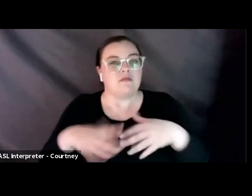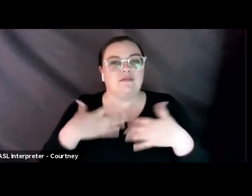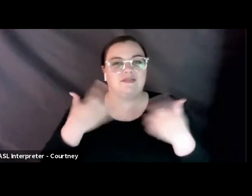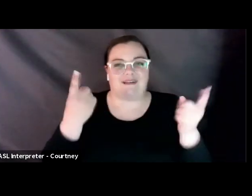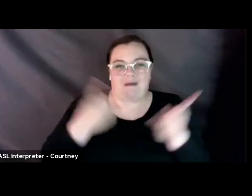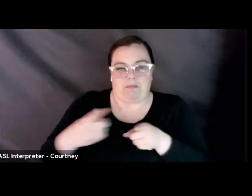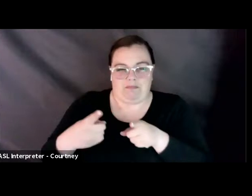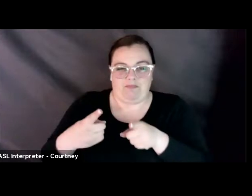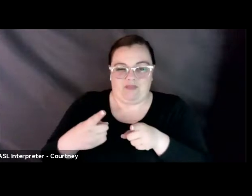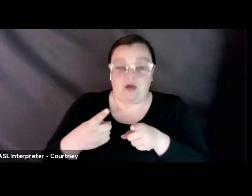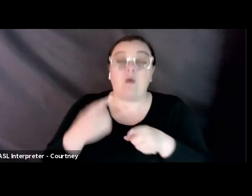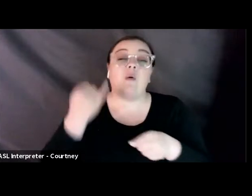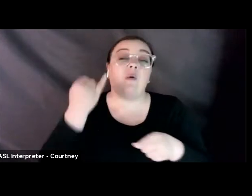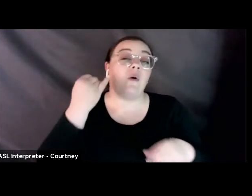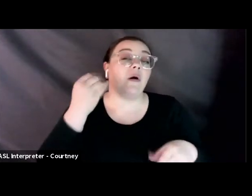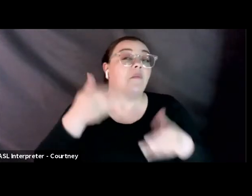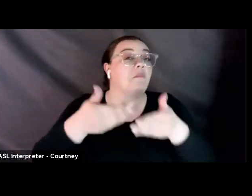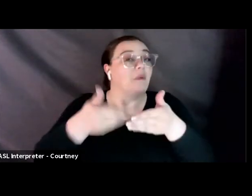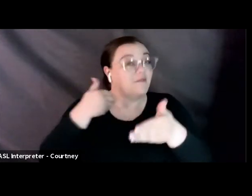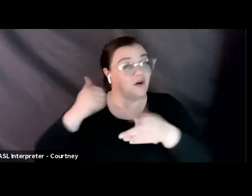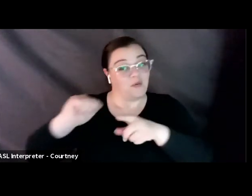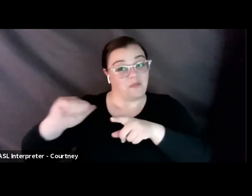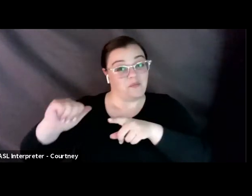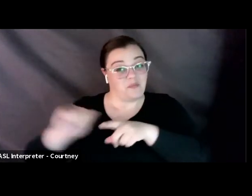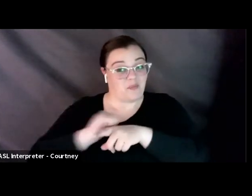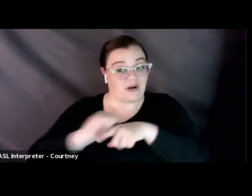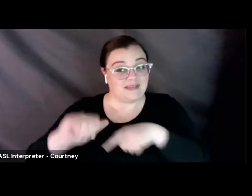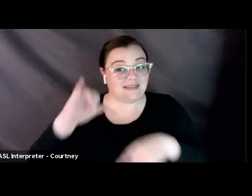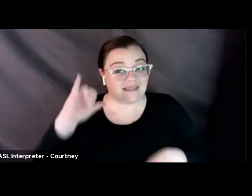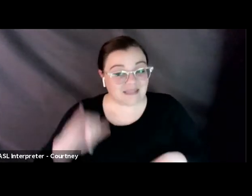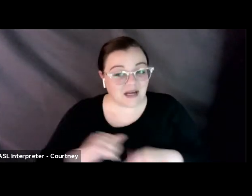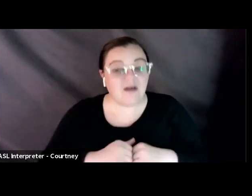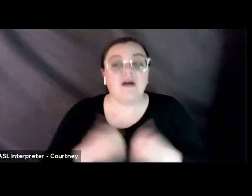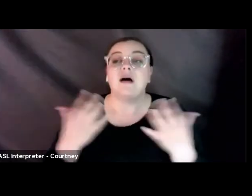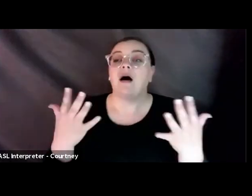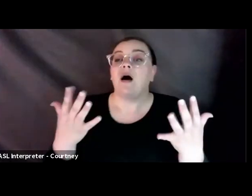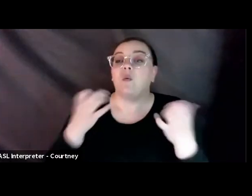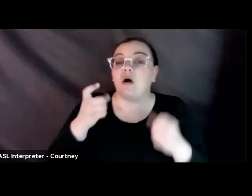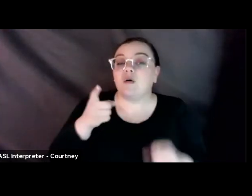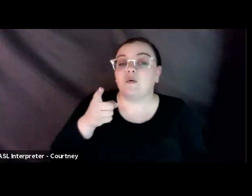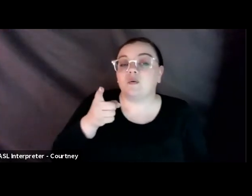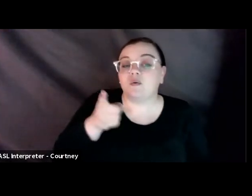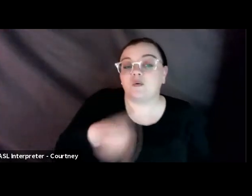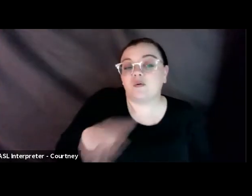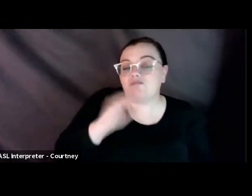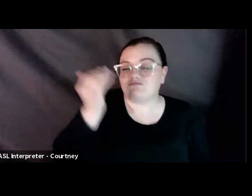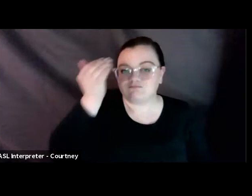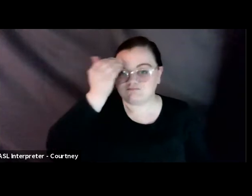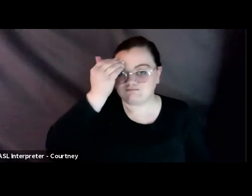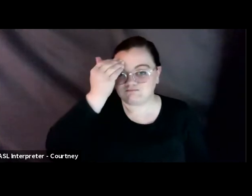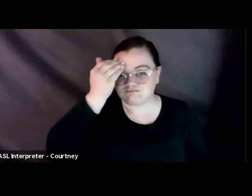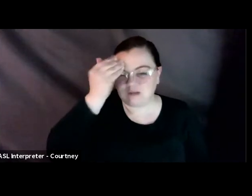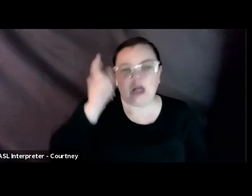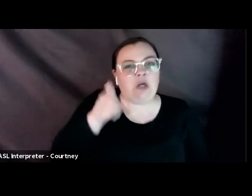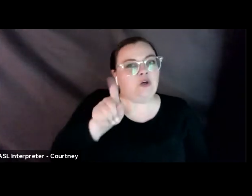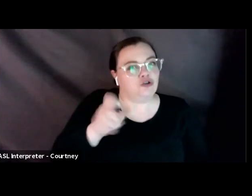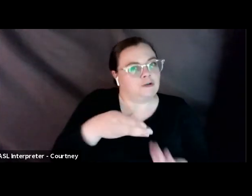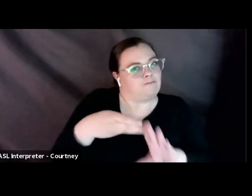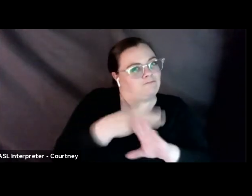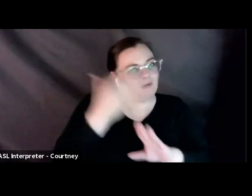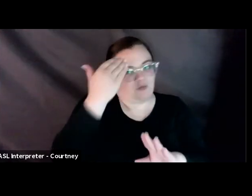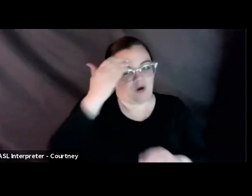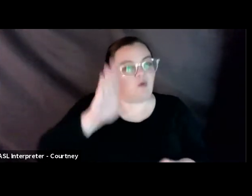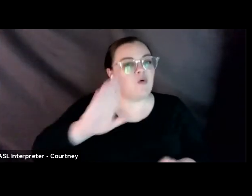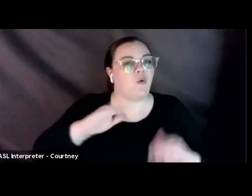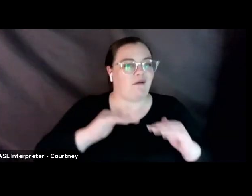So before we get into the exercises for that, I just want you to know that you should know your levels, your